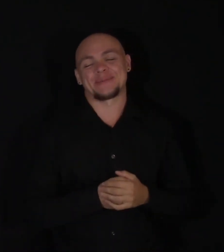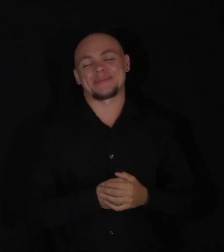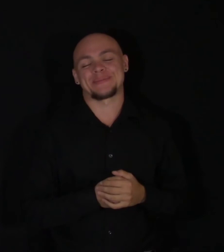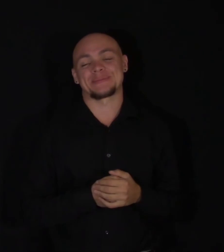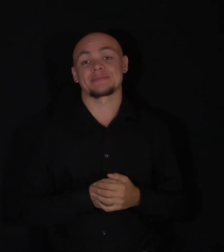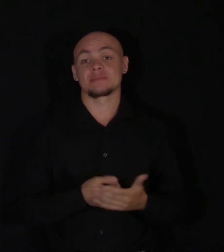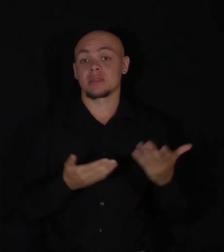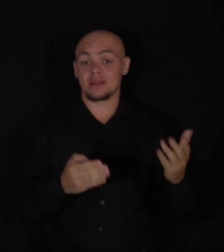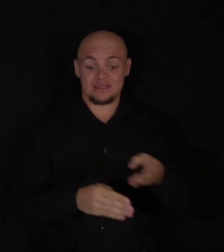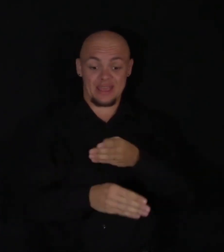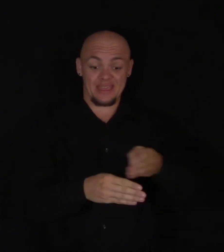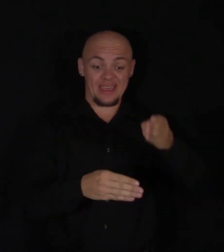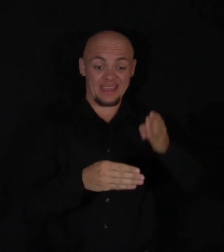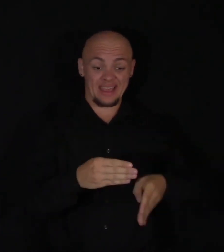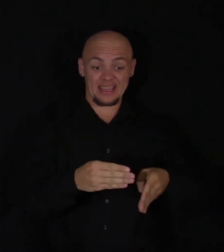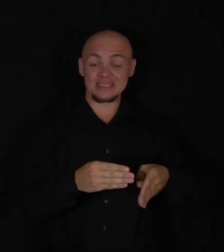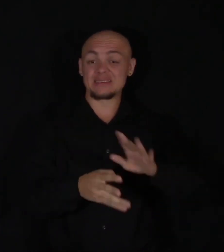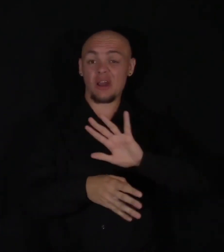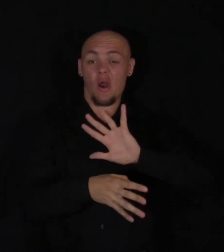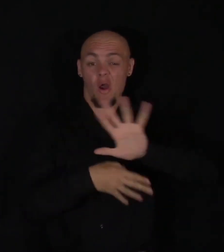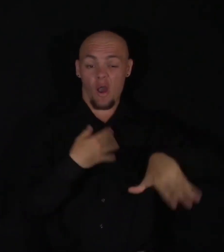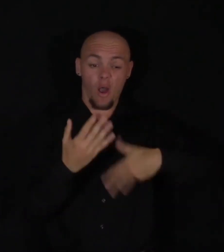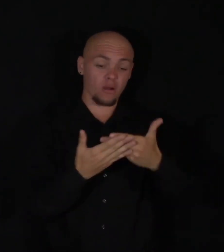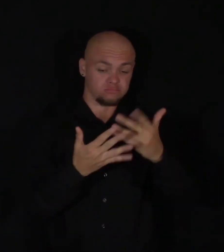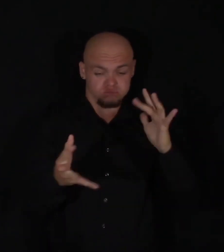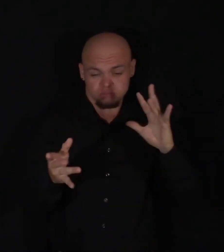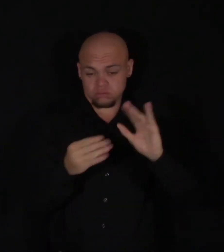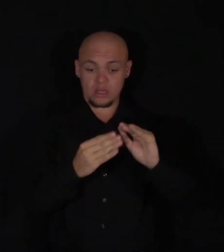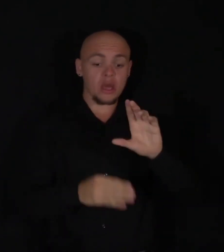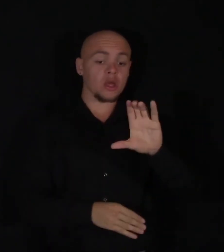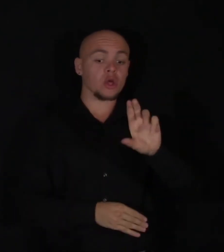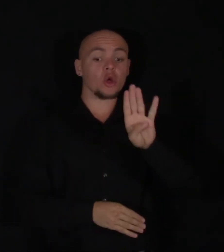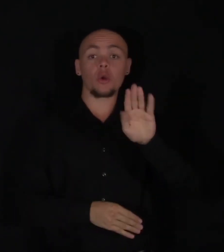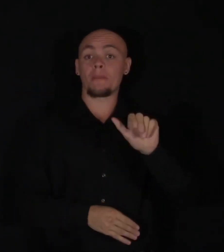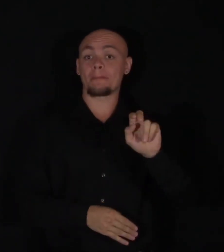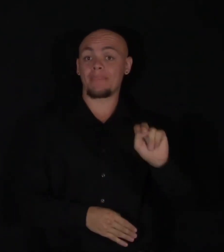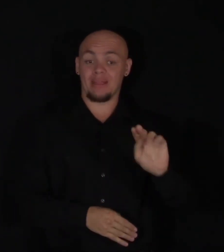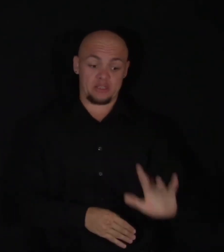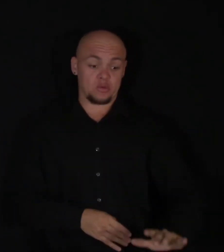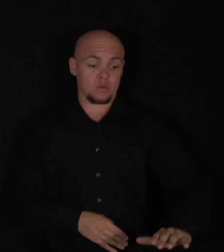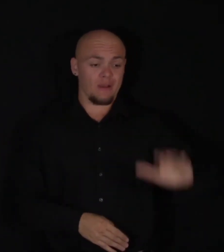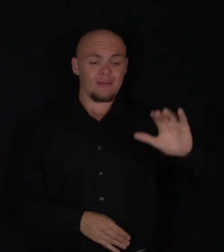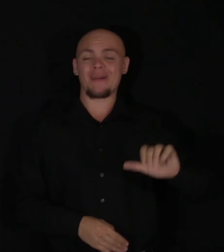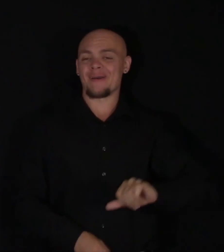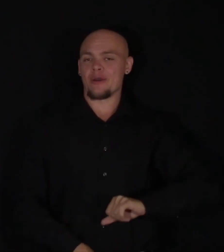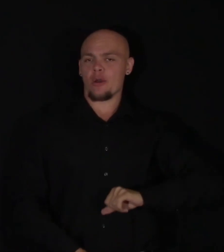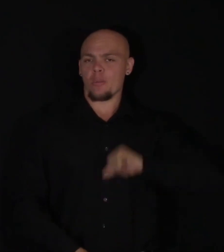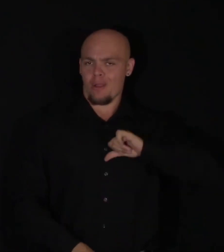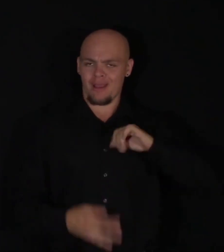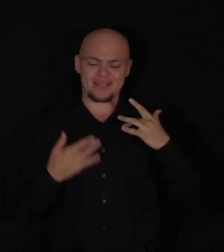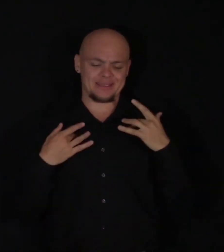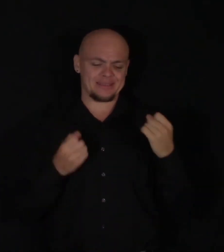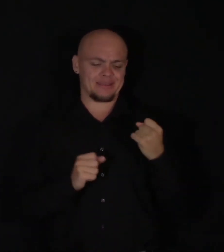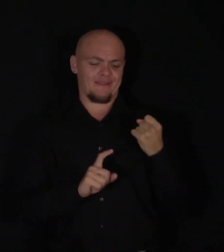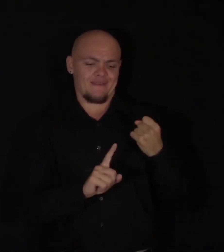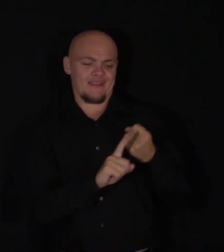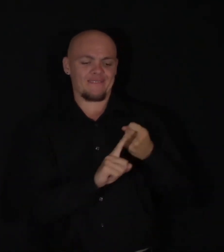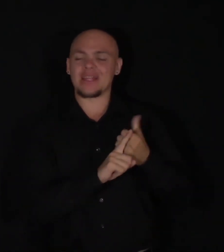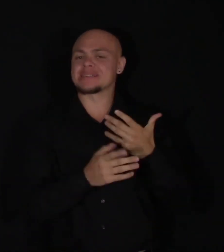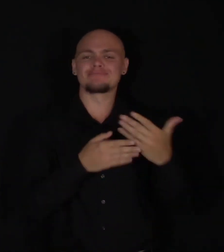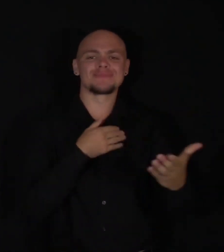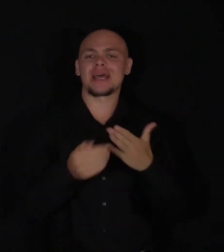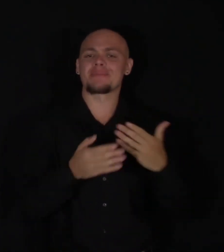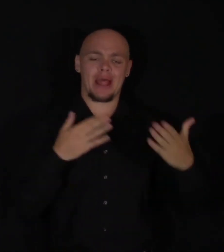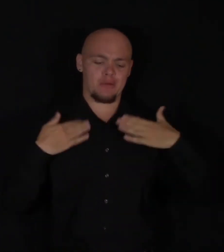As a result of all of this, Cubans grow up feeling intense pride and self-confidence no matter what